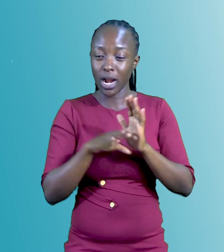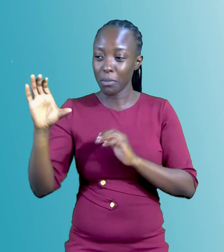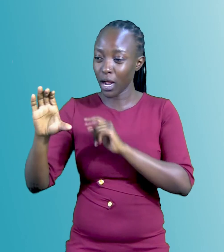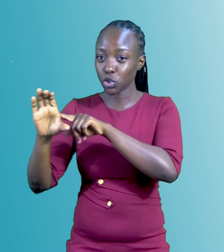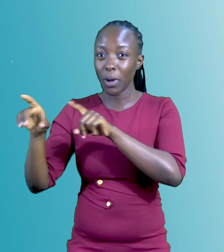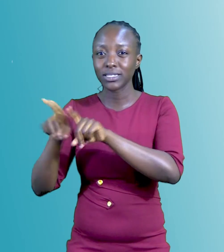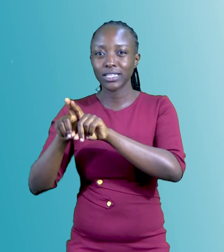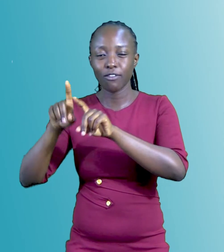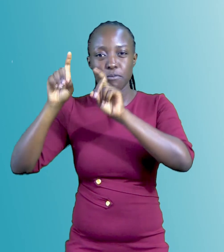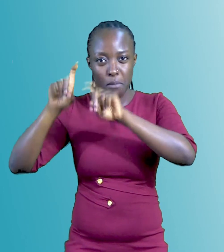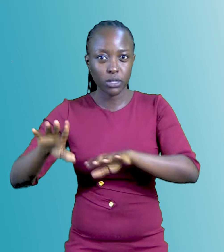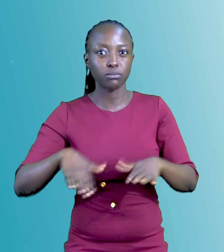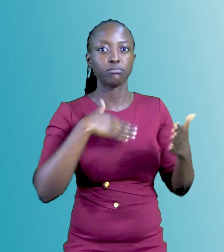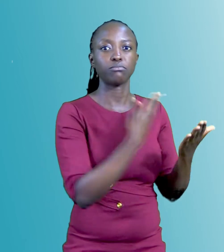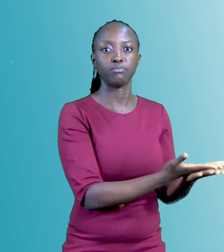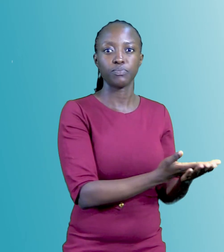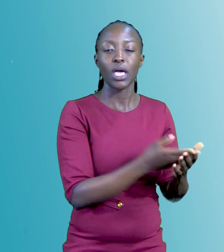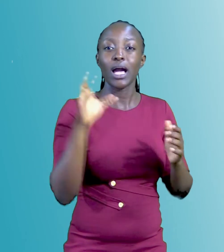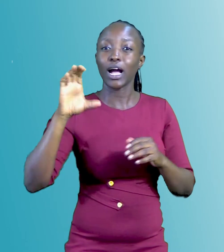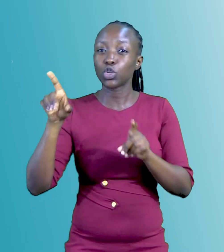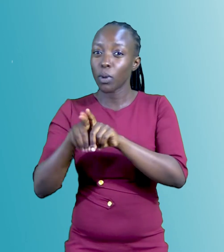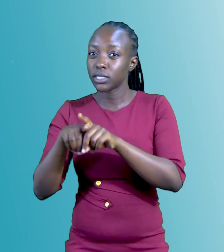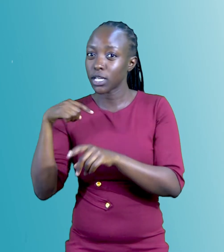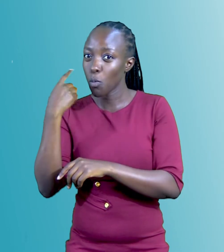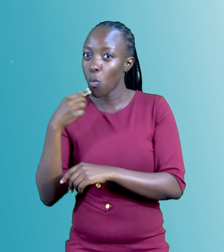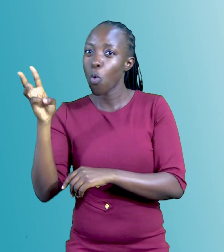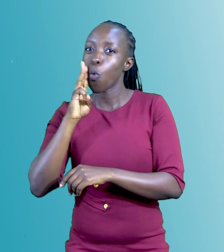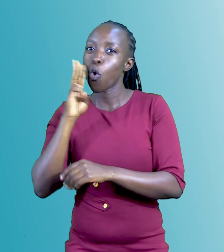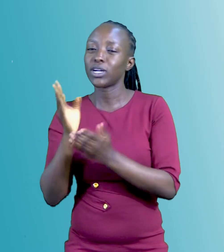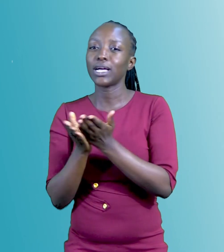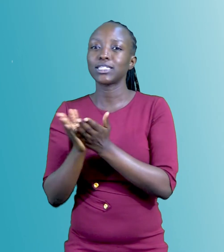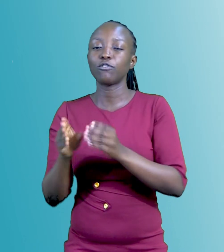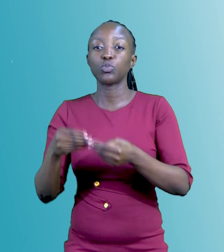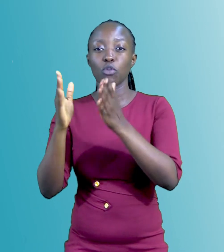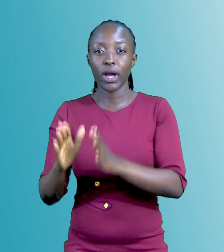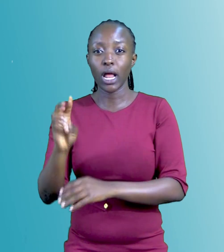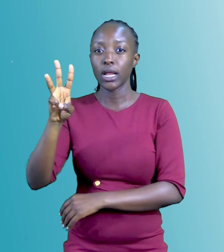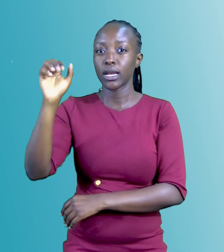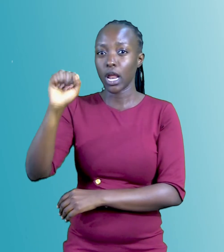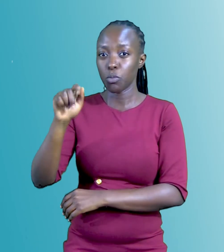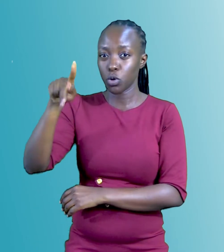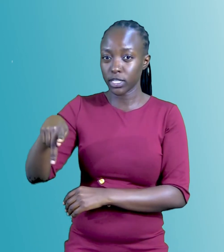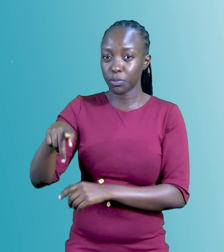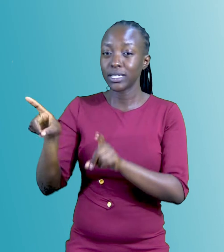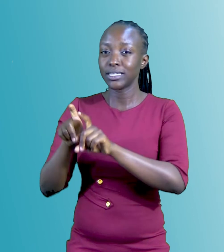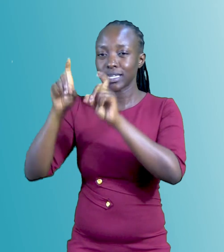proposal. The customers include water service providers, WSPs, with endorsement from county governments